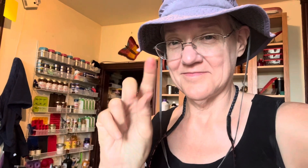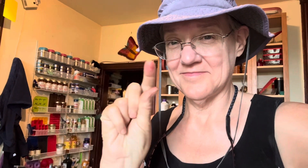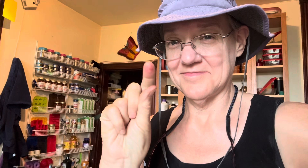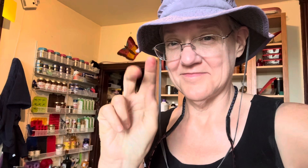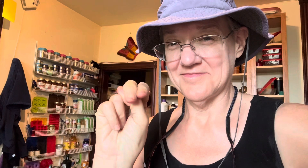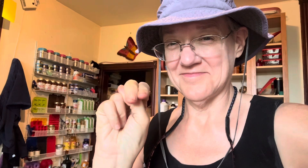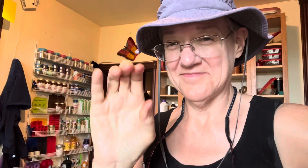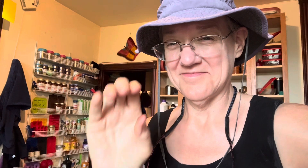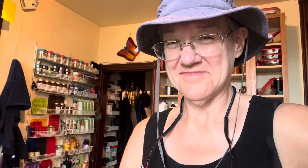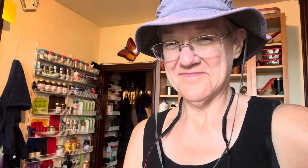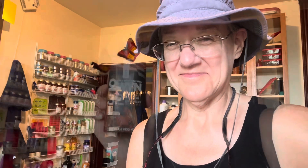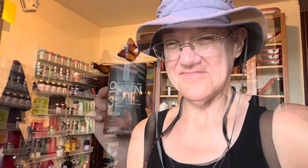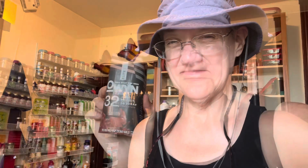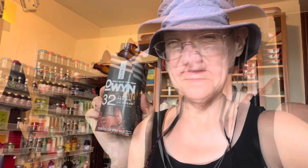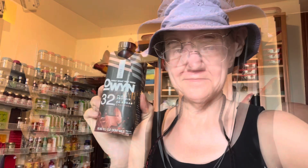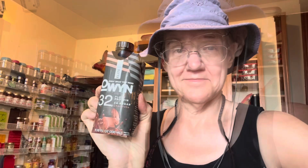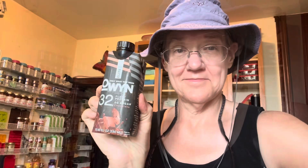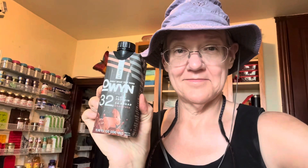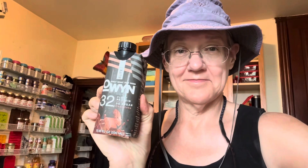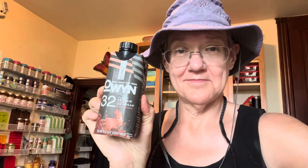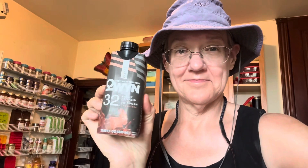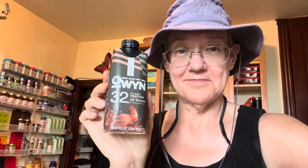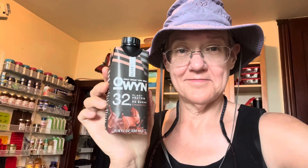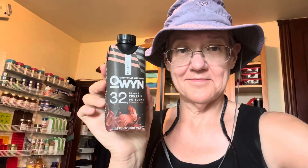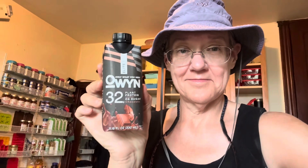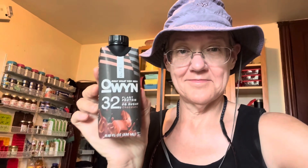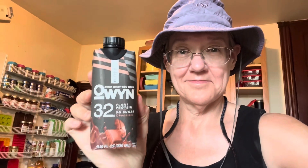$7.2 grams of net carbs, including the blackberries.